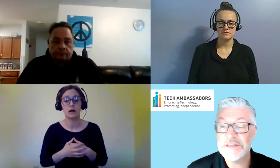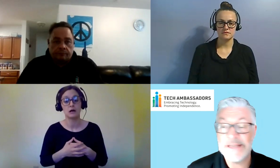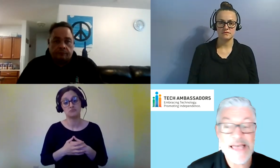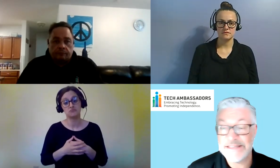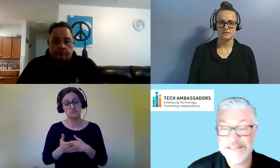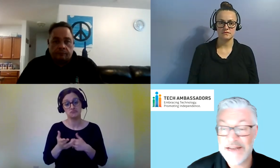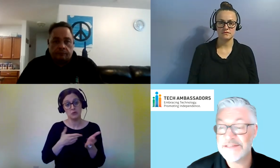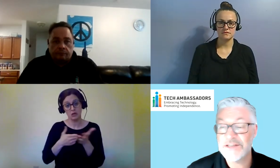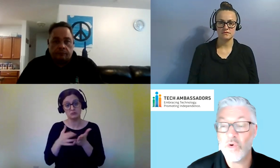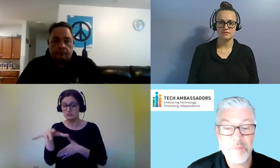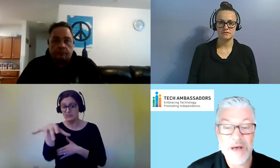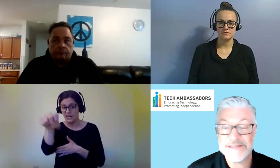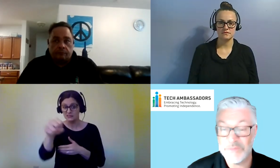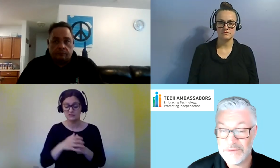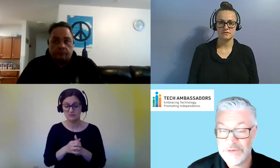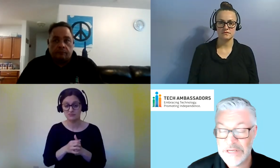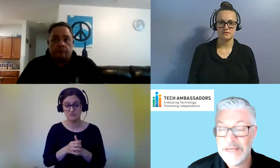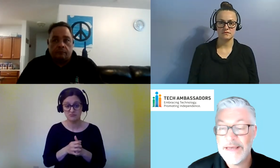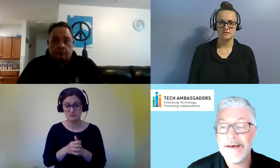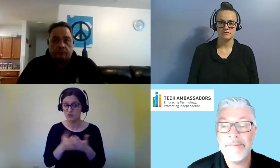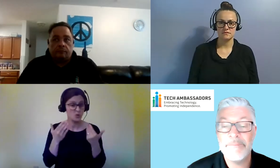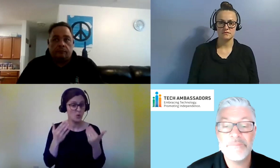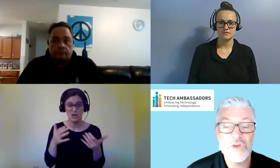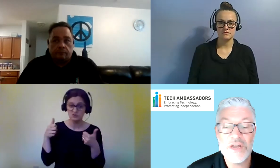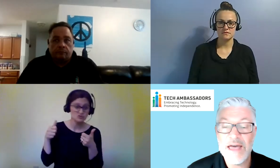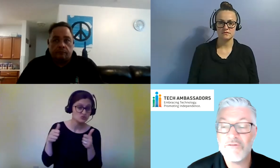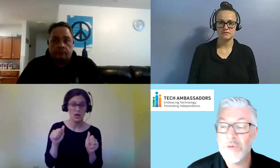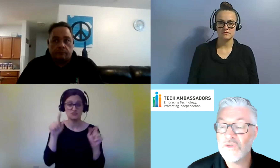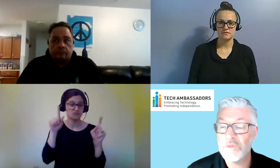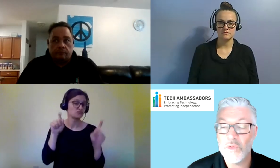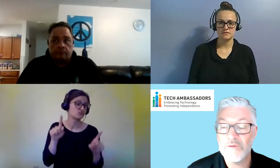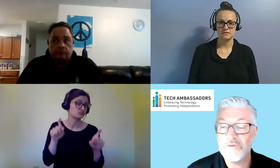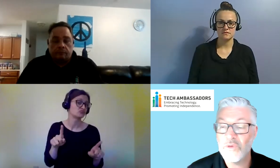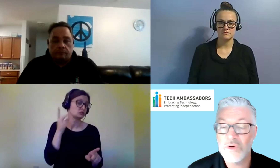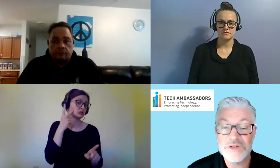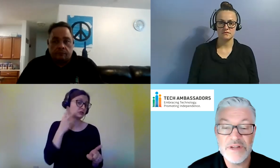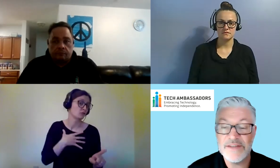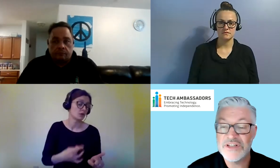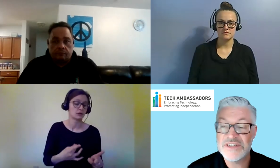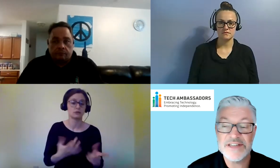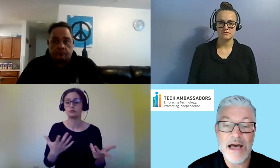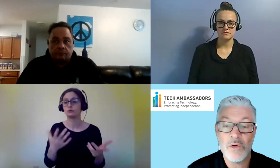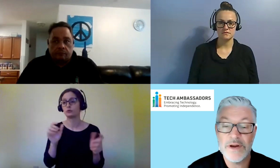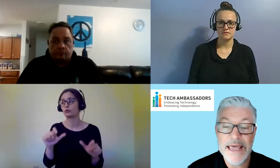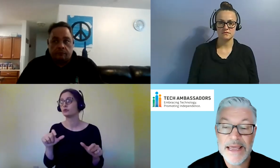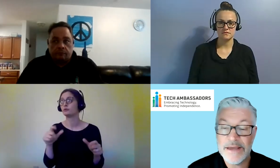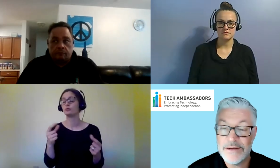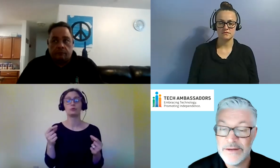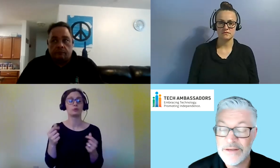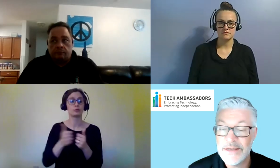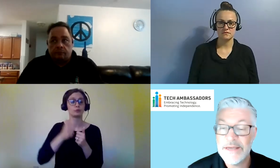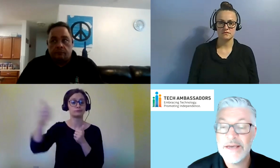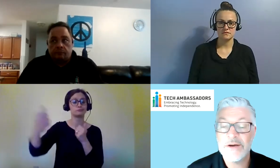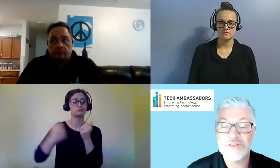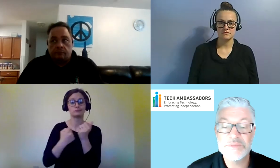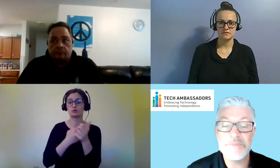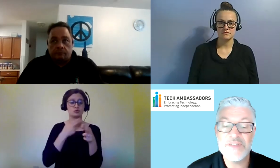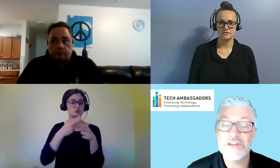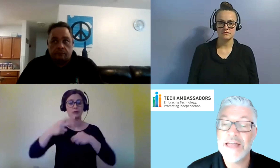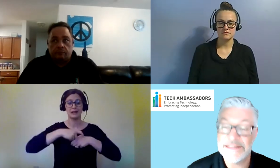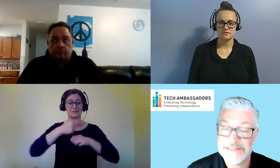is yes, that is quite possible. You could have remote support for even just an hour a day,